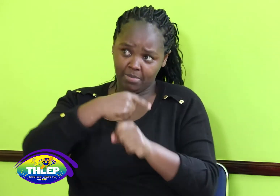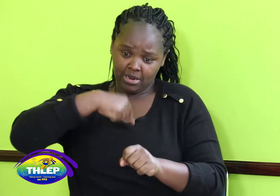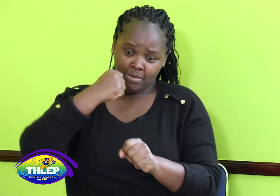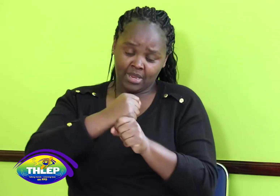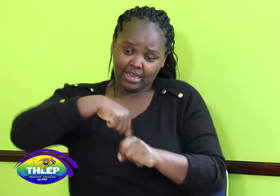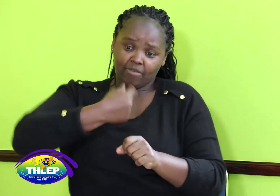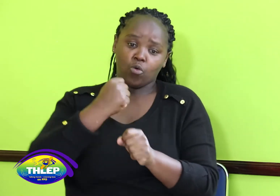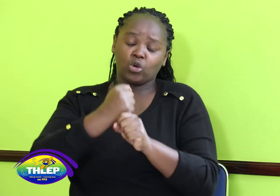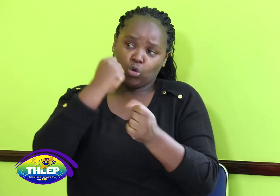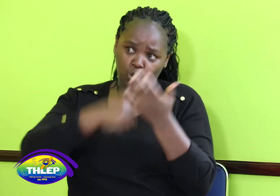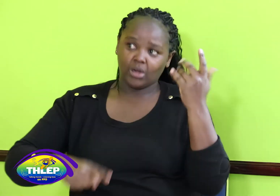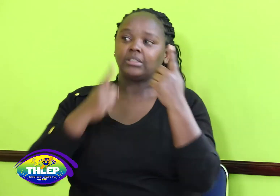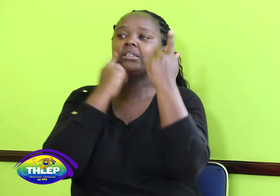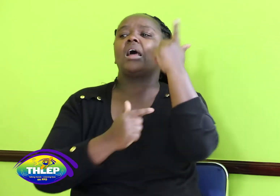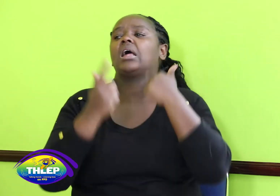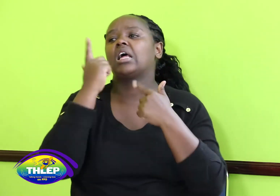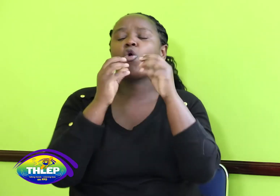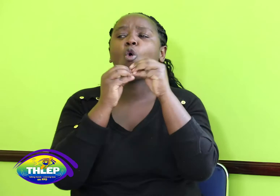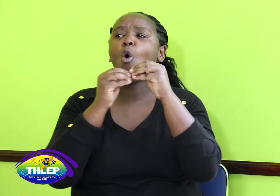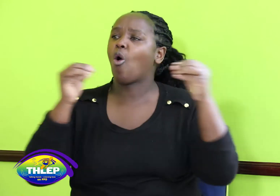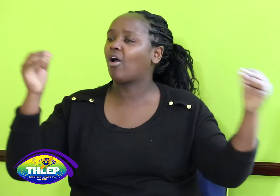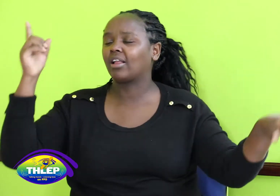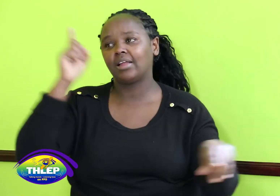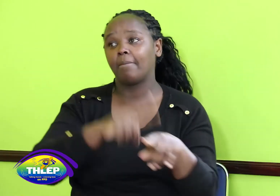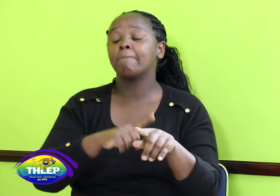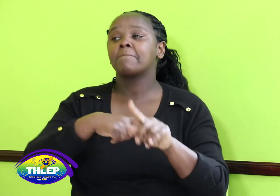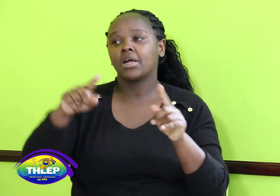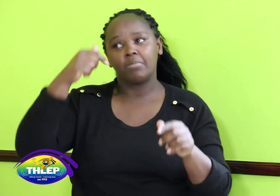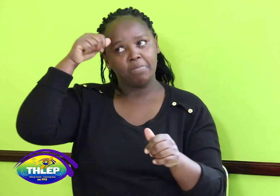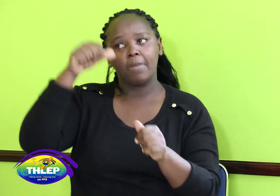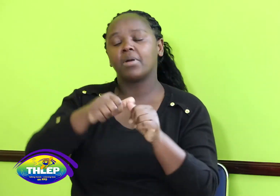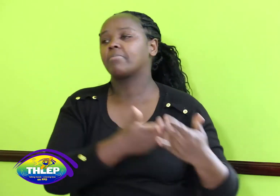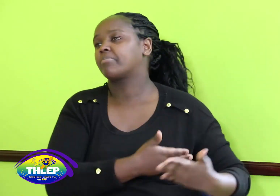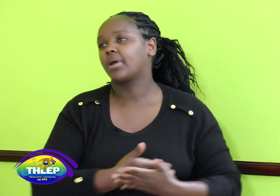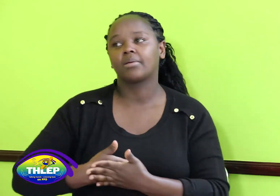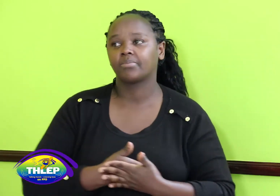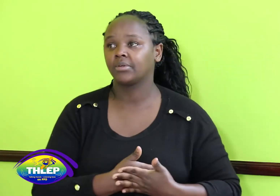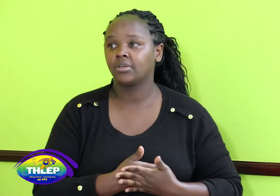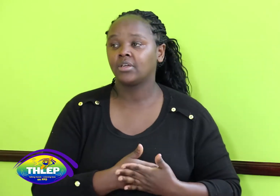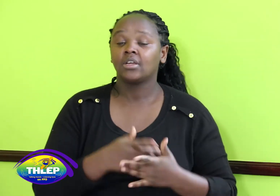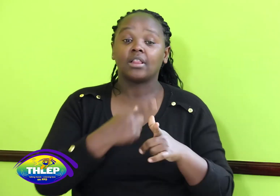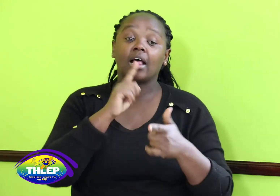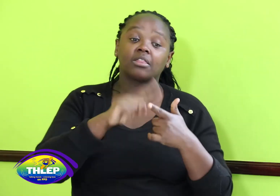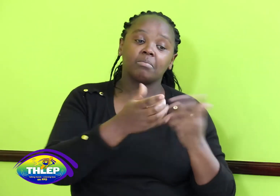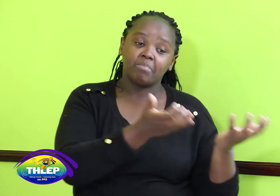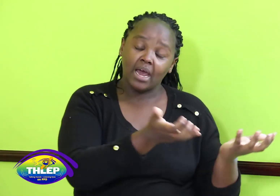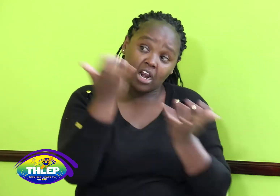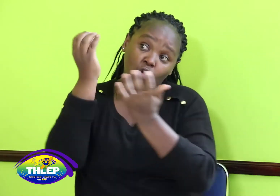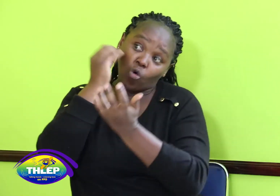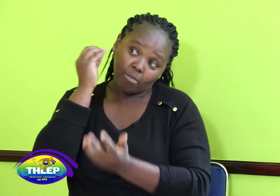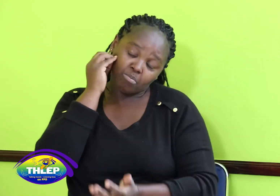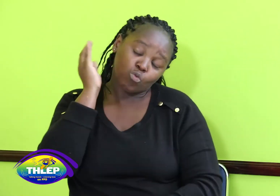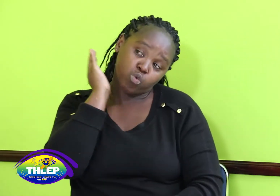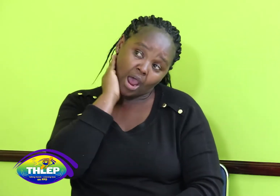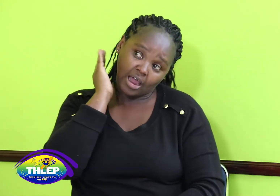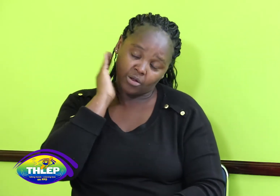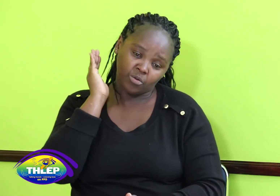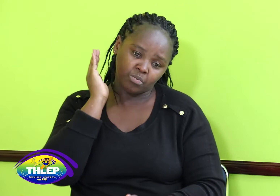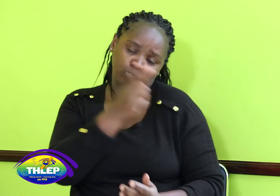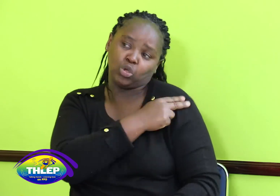already passed away. So for me, I cried for a long time when I remember that baby.